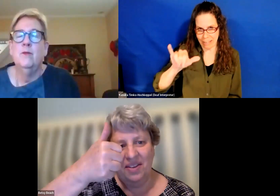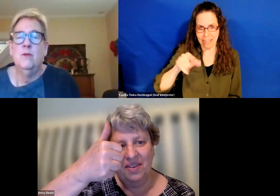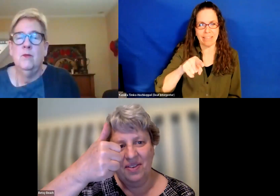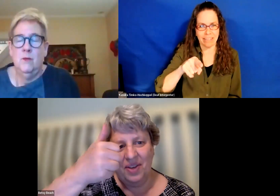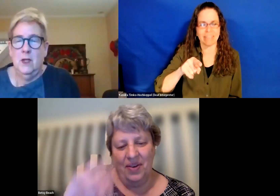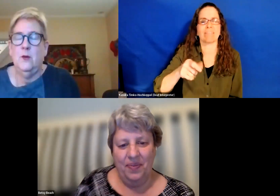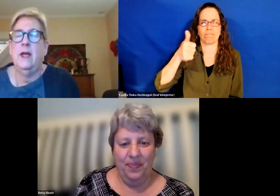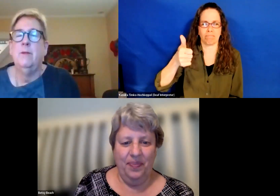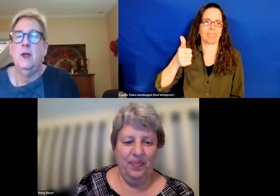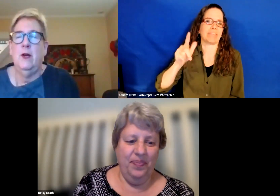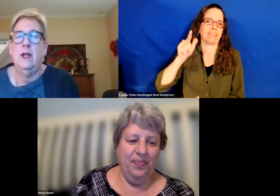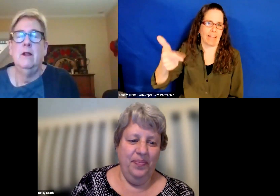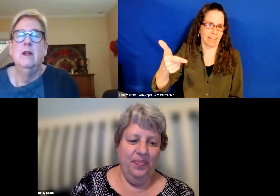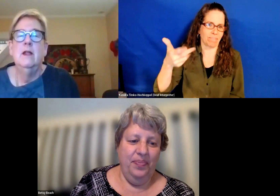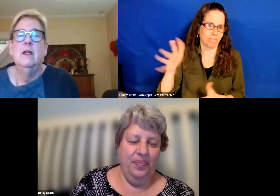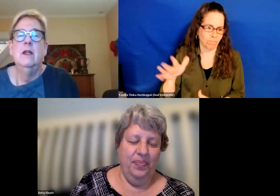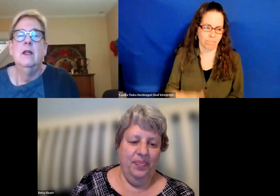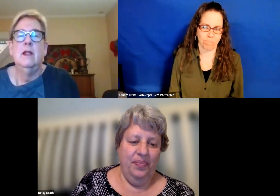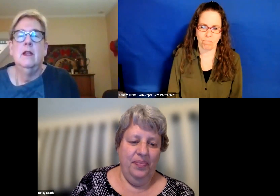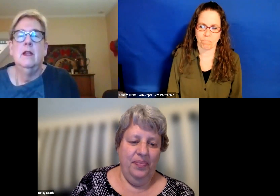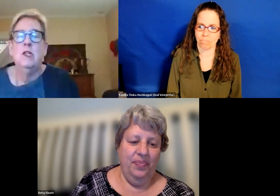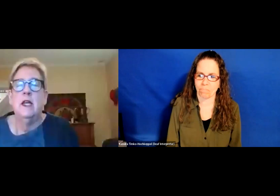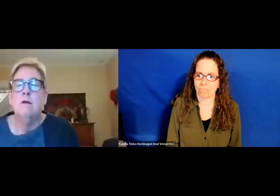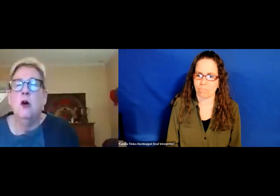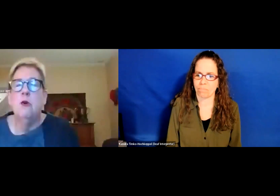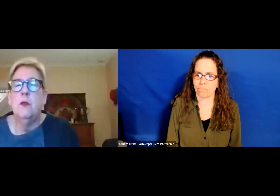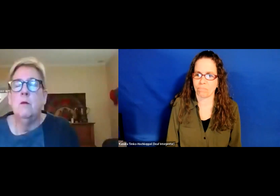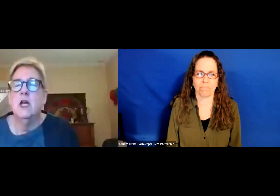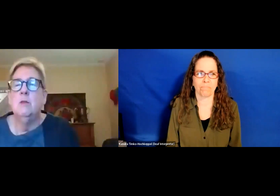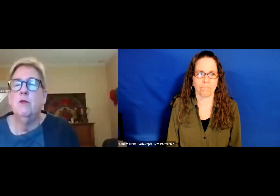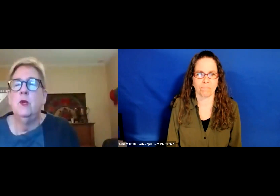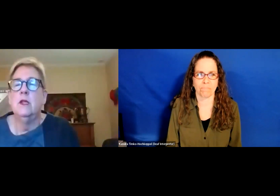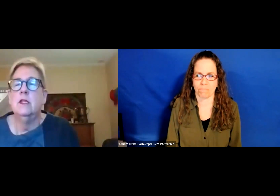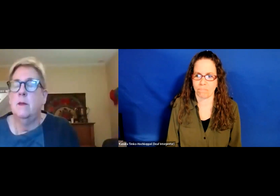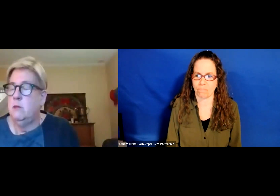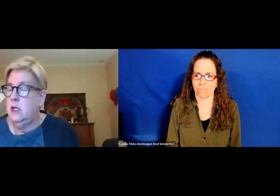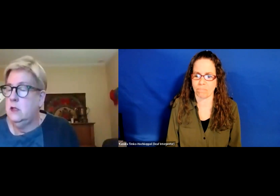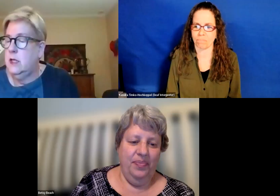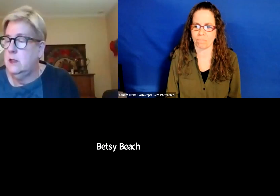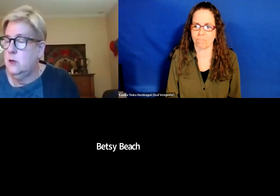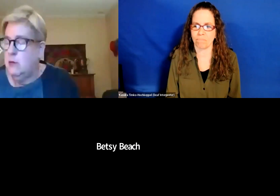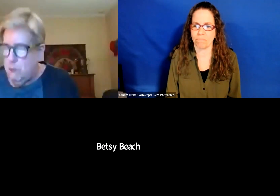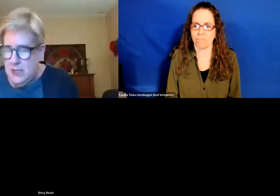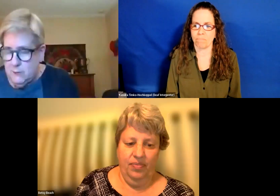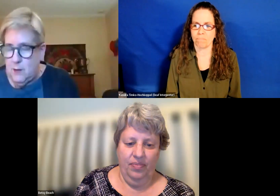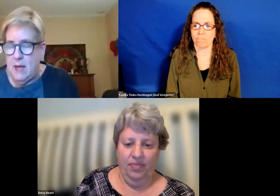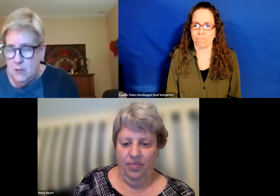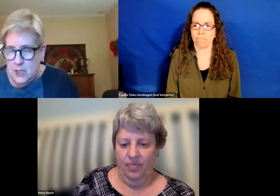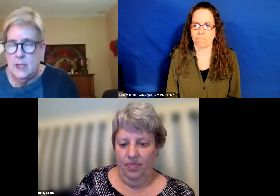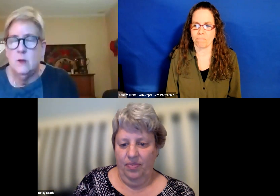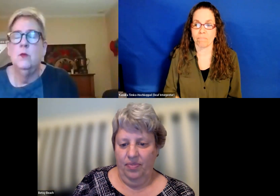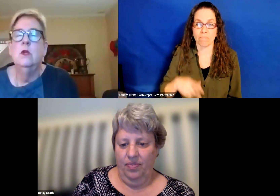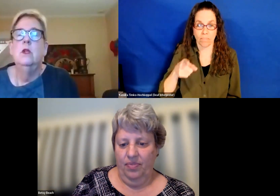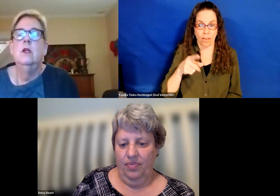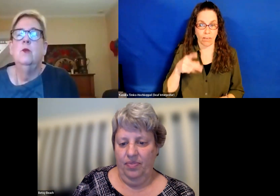Yeah, All right. And we take a vote, thumbs up, if we accept the meetings as the minutes from that